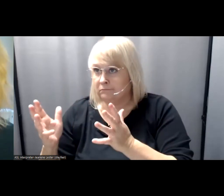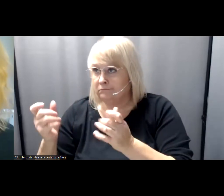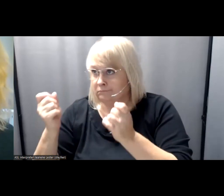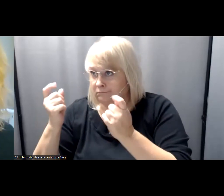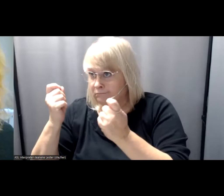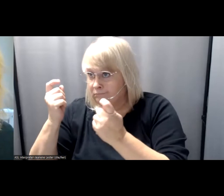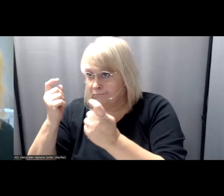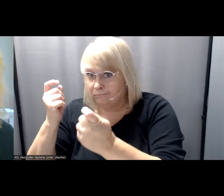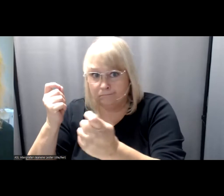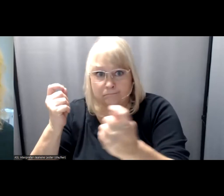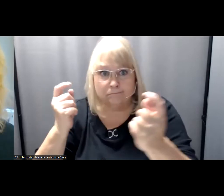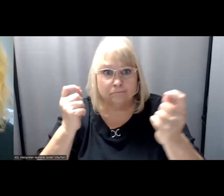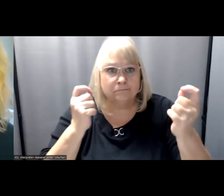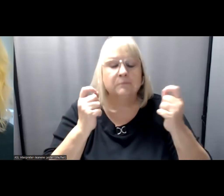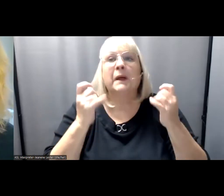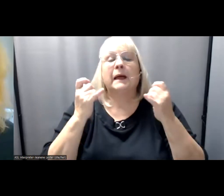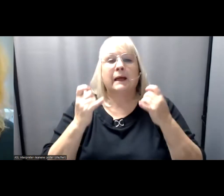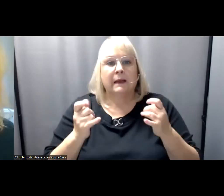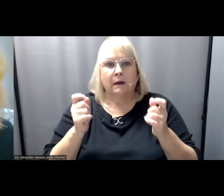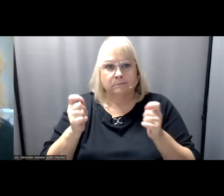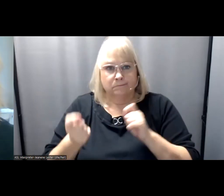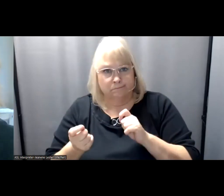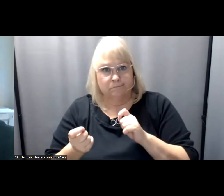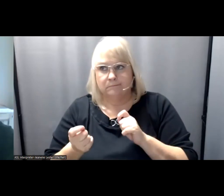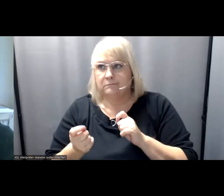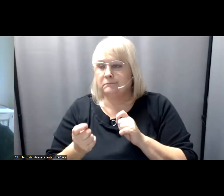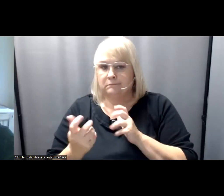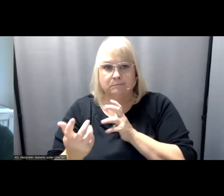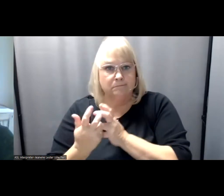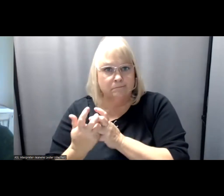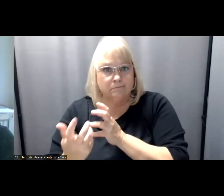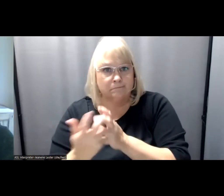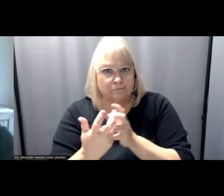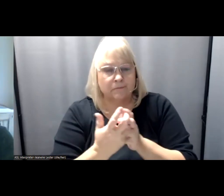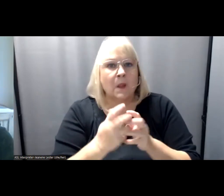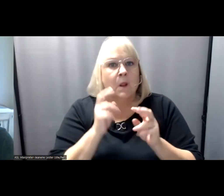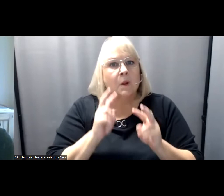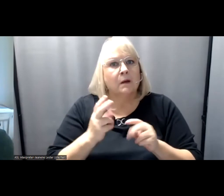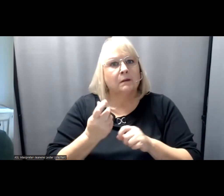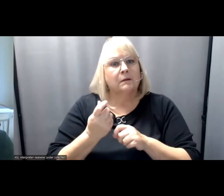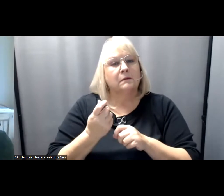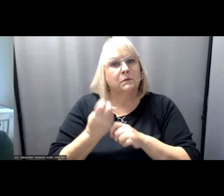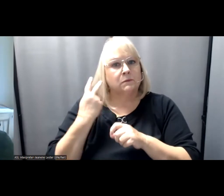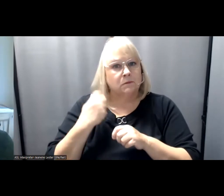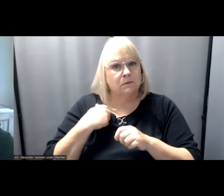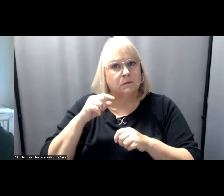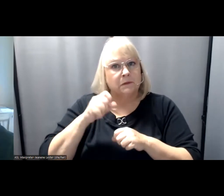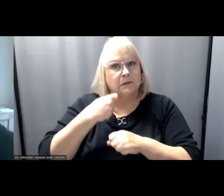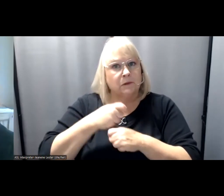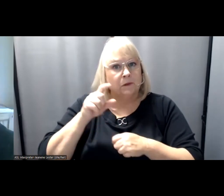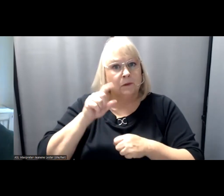reset and look what we were doing in 2020 to accommodate a global pandemic, OMG,